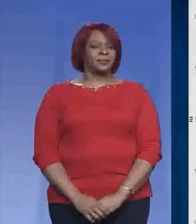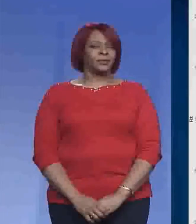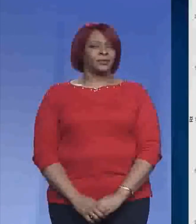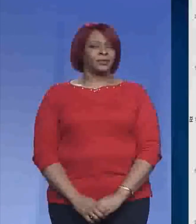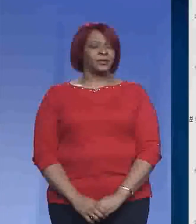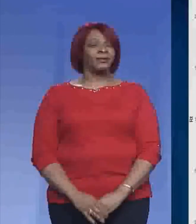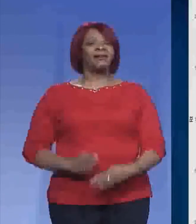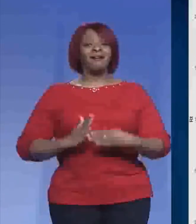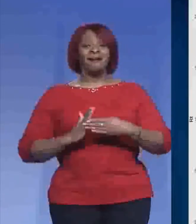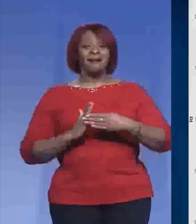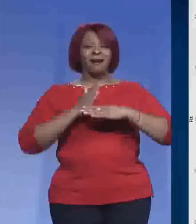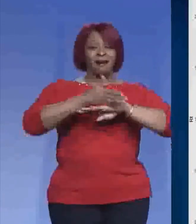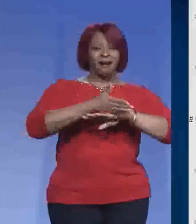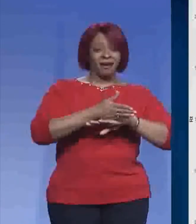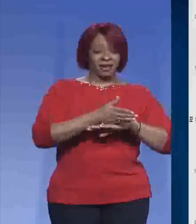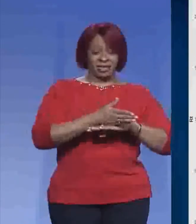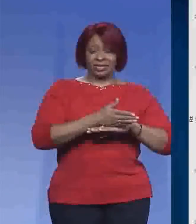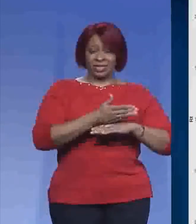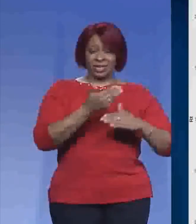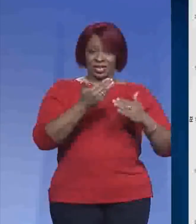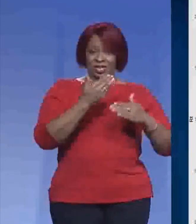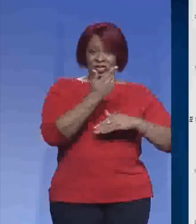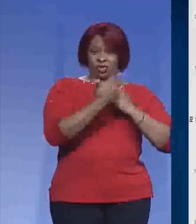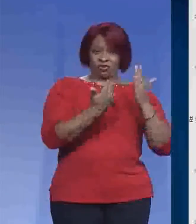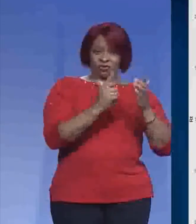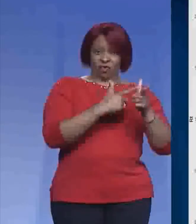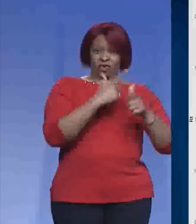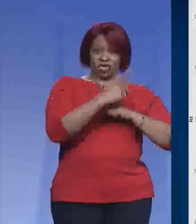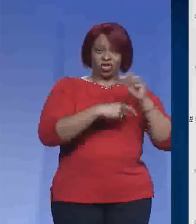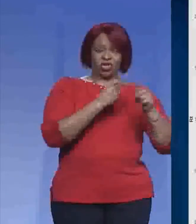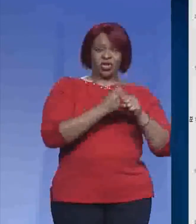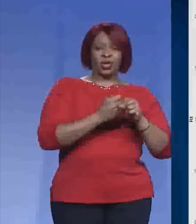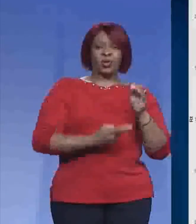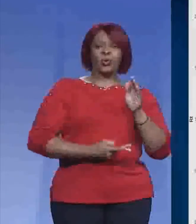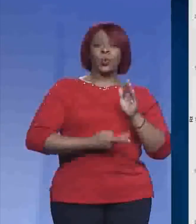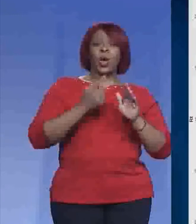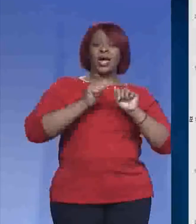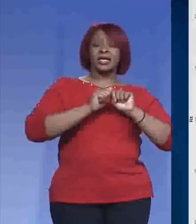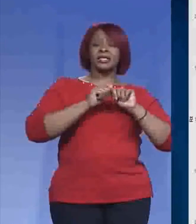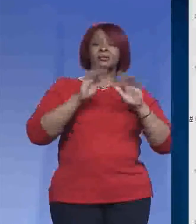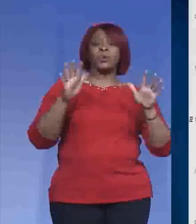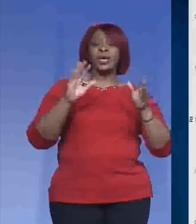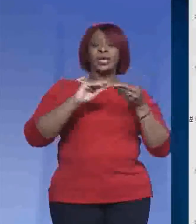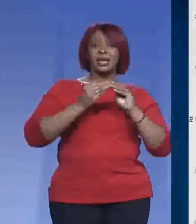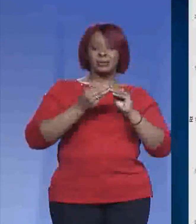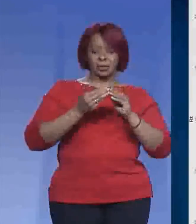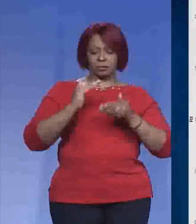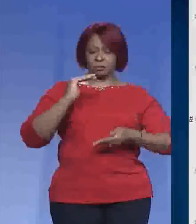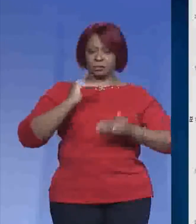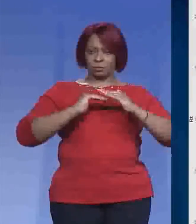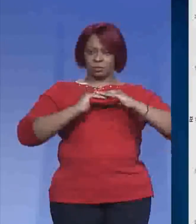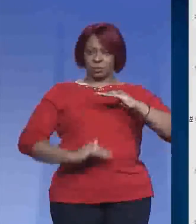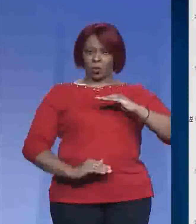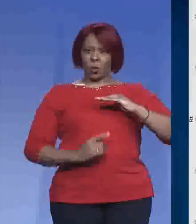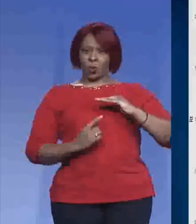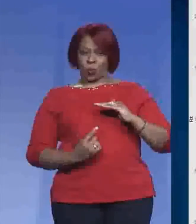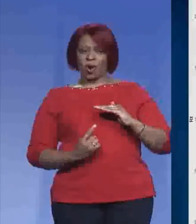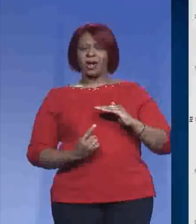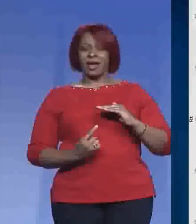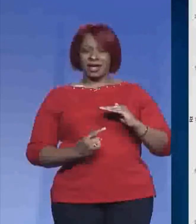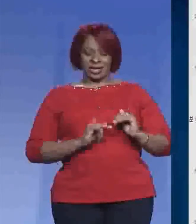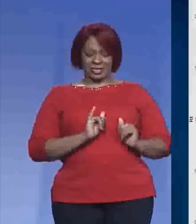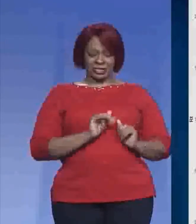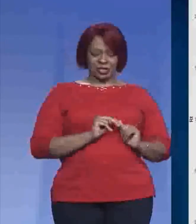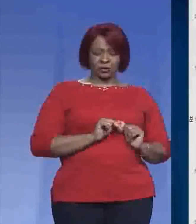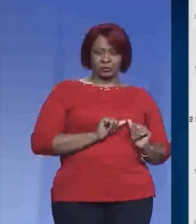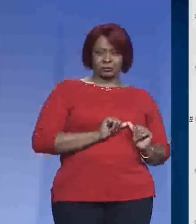then after the first of the year, reproductive rate dropped below 1 once again. And it stayed there for most of